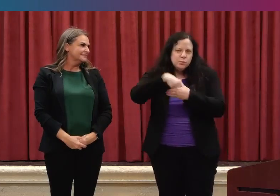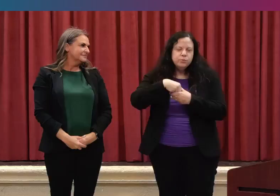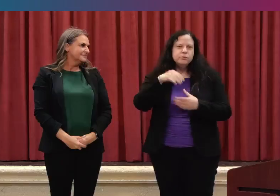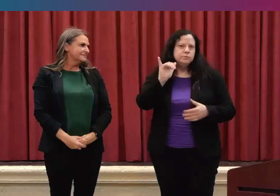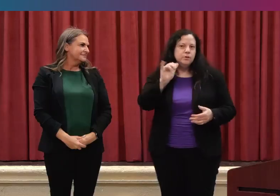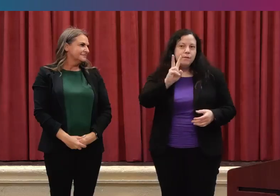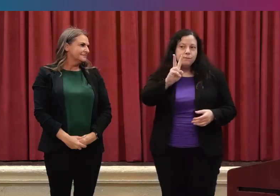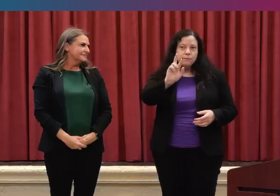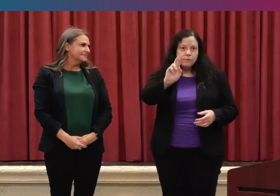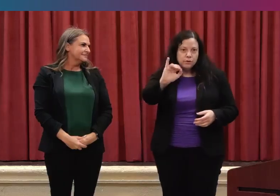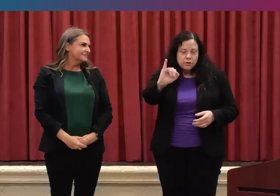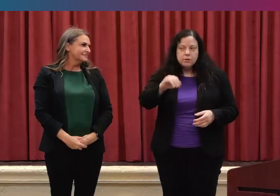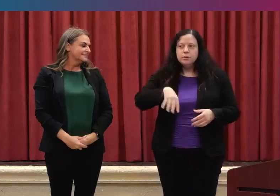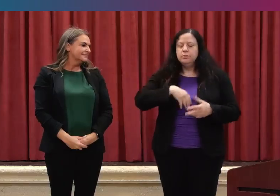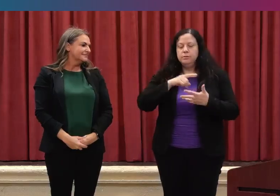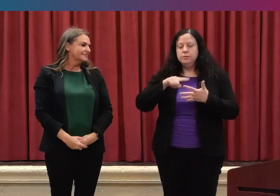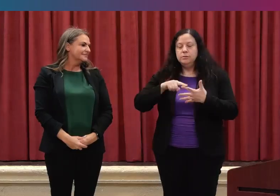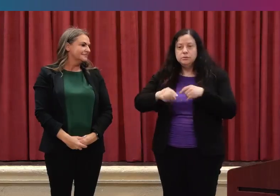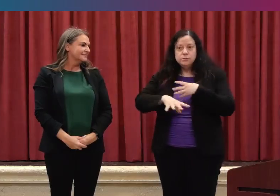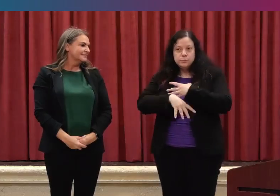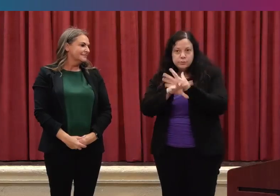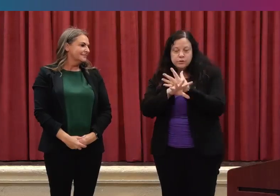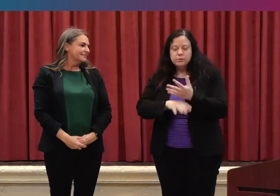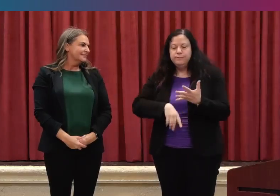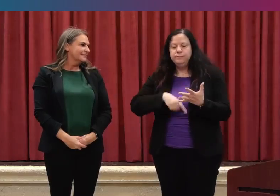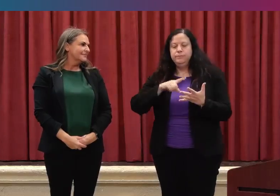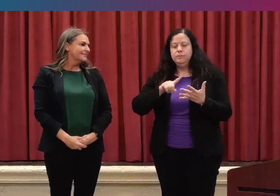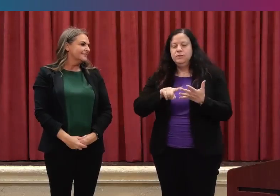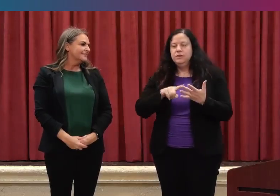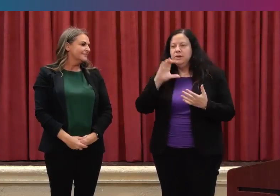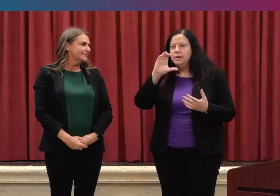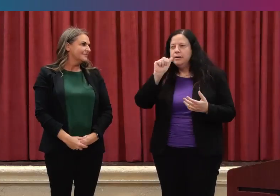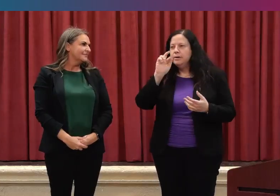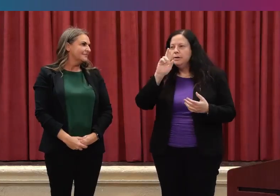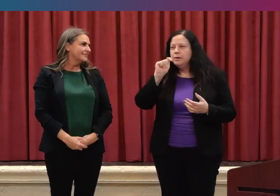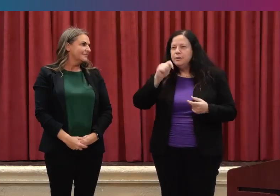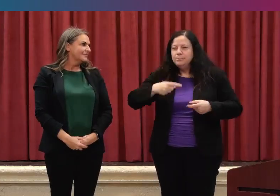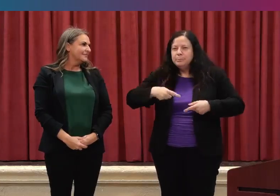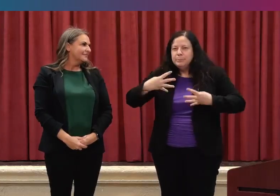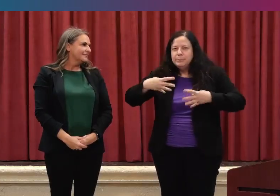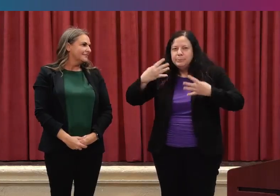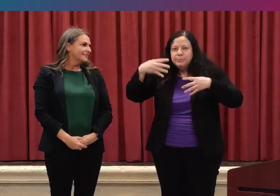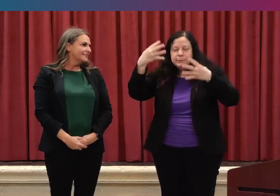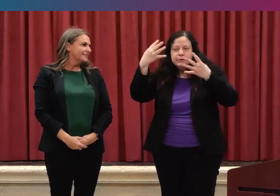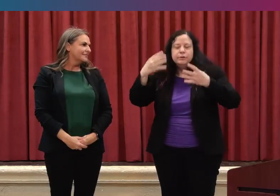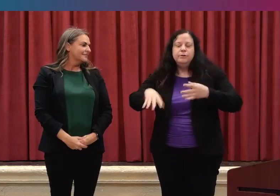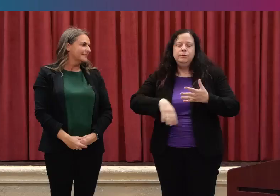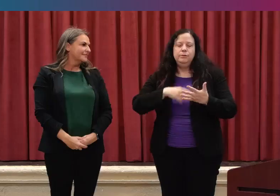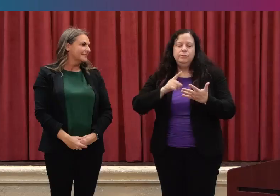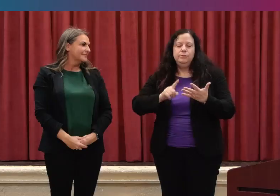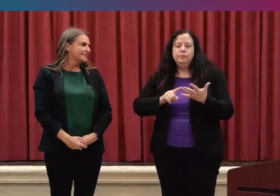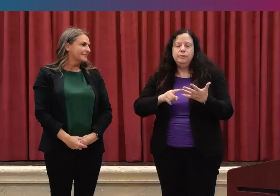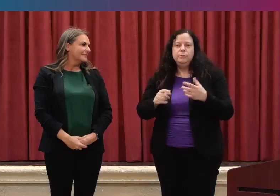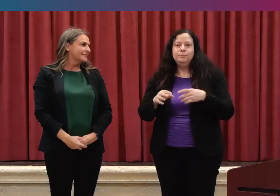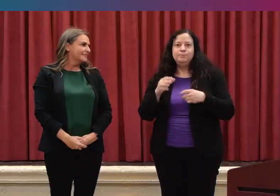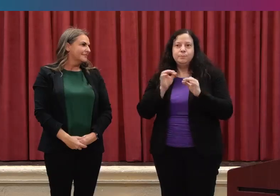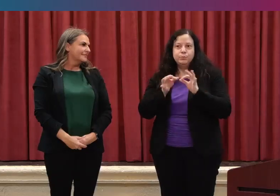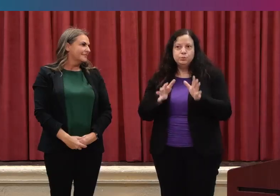What do the services look like? Video remote interpreting, that can be online, cart